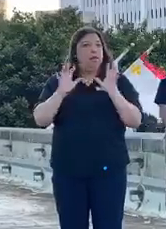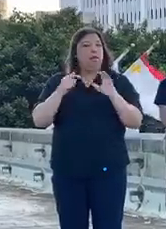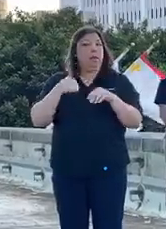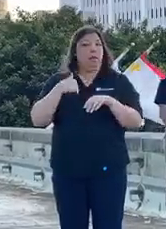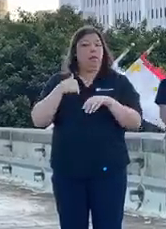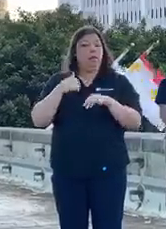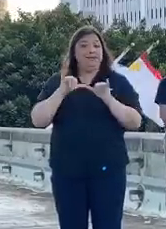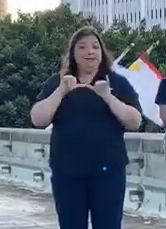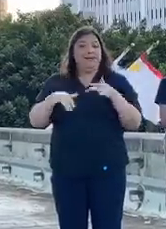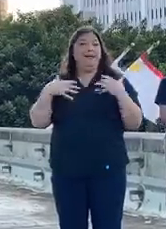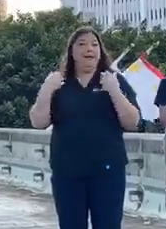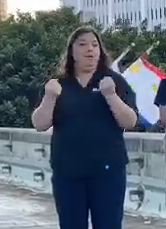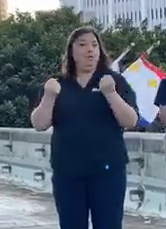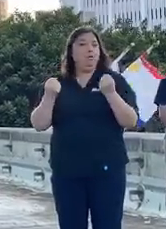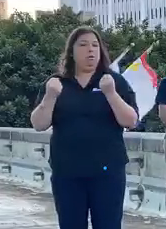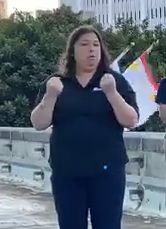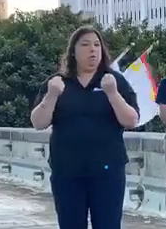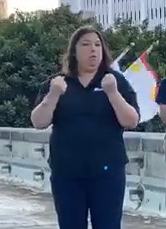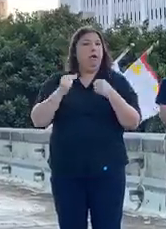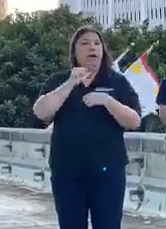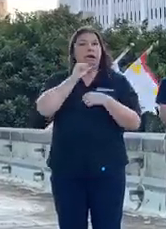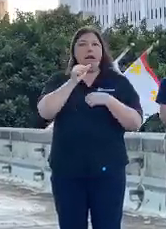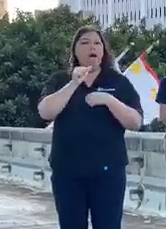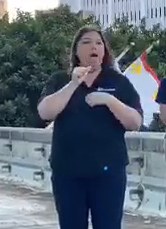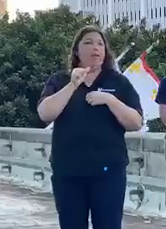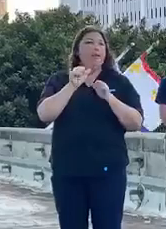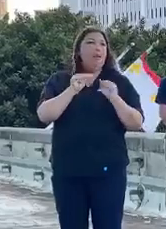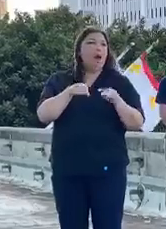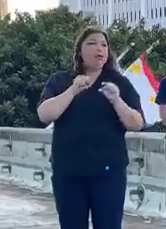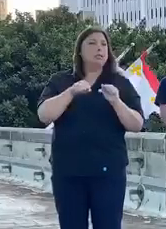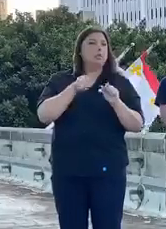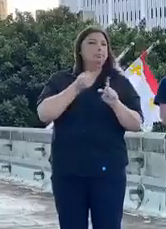can stay that way and not open ourselves up or